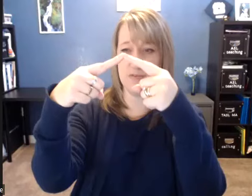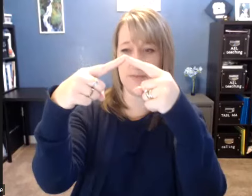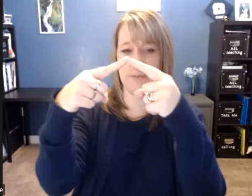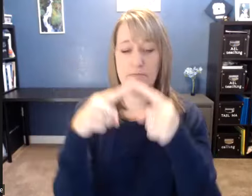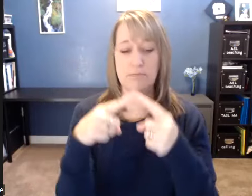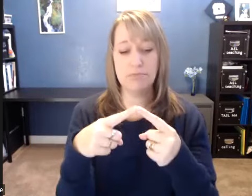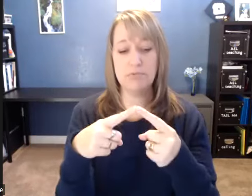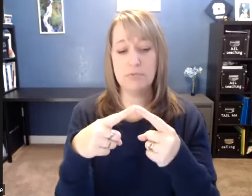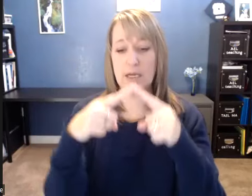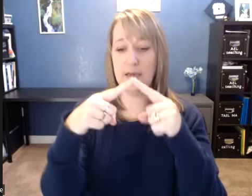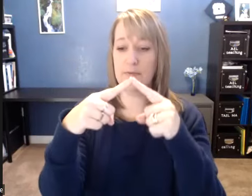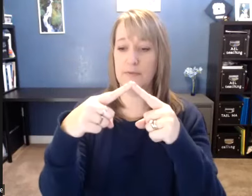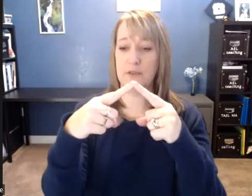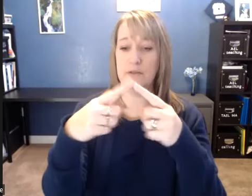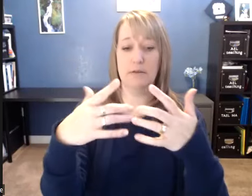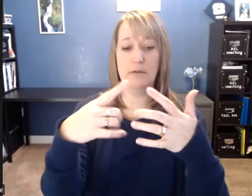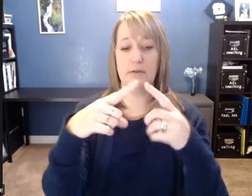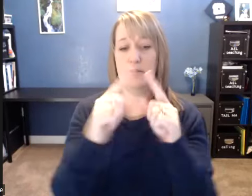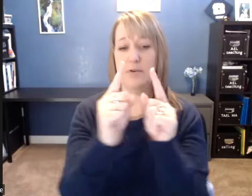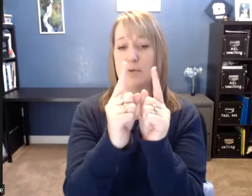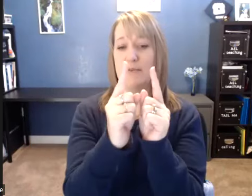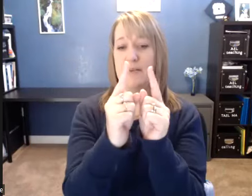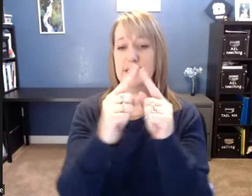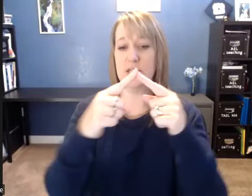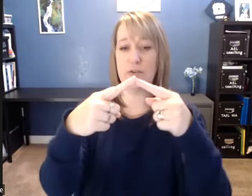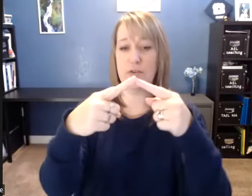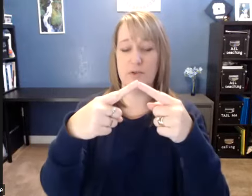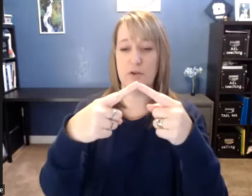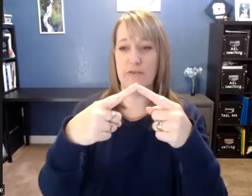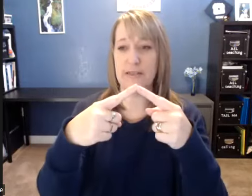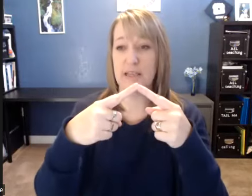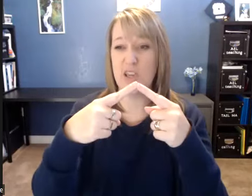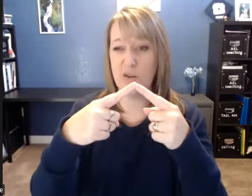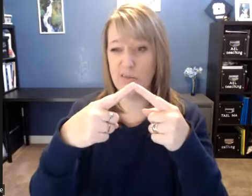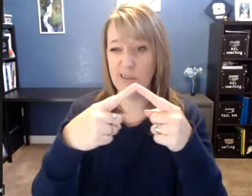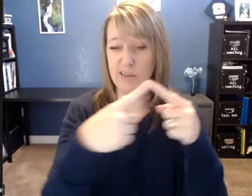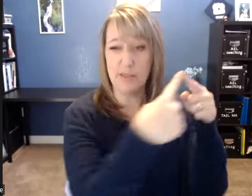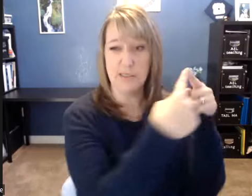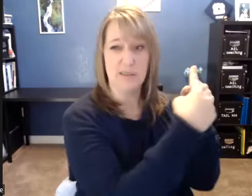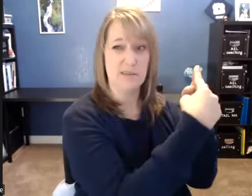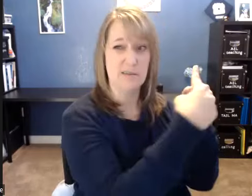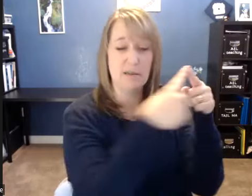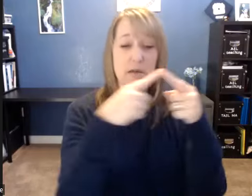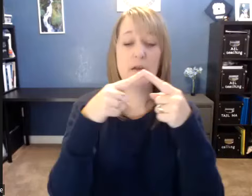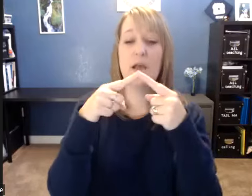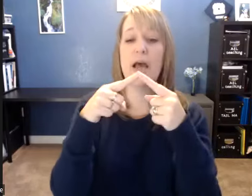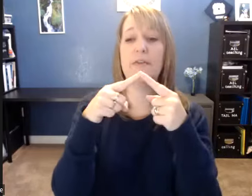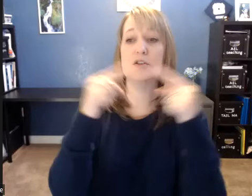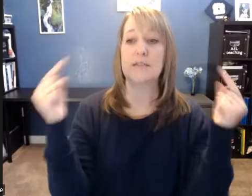Palms kind of, they're not really facing each other. They're sort of facing you a little bit here. And then you just